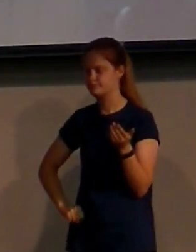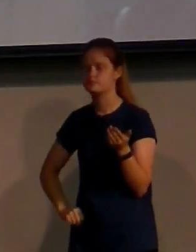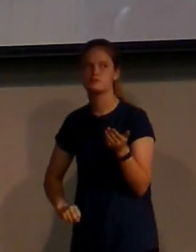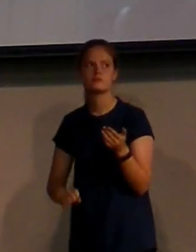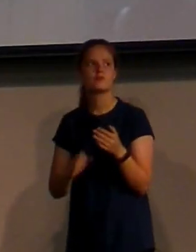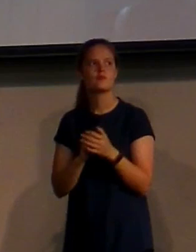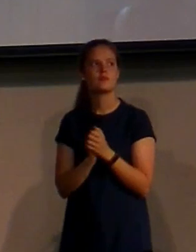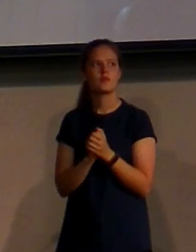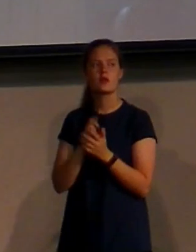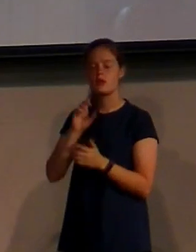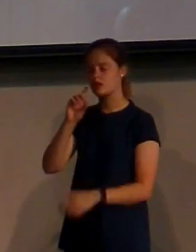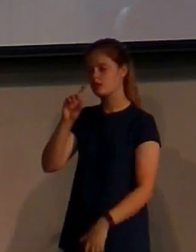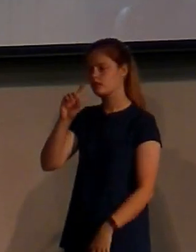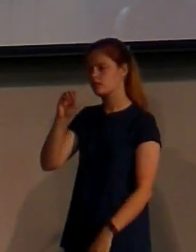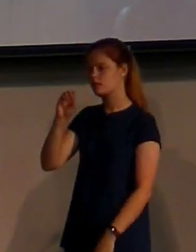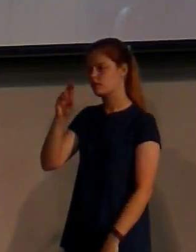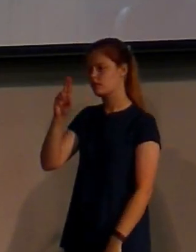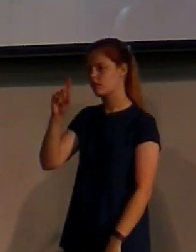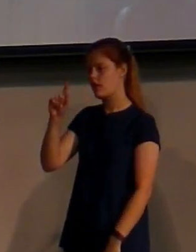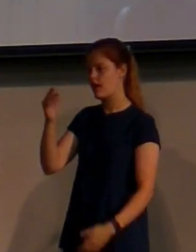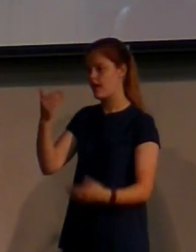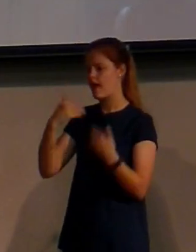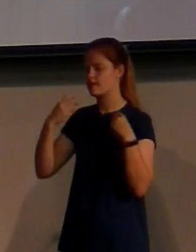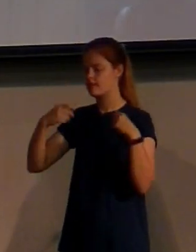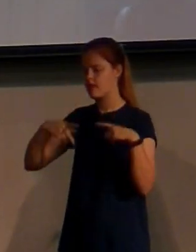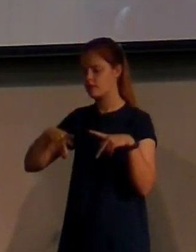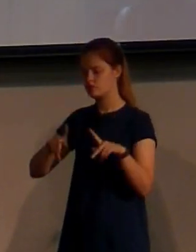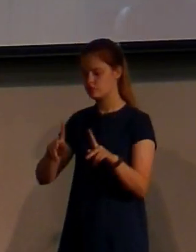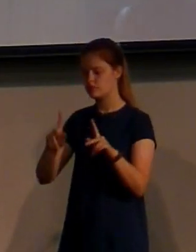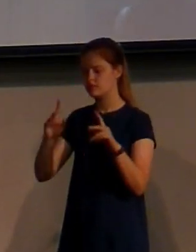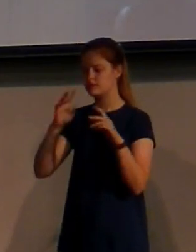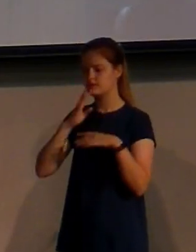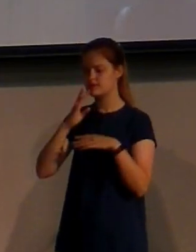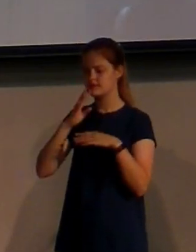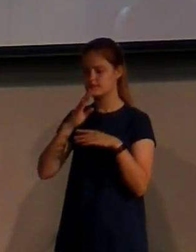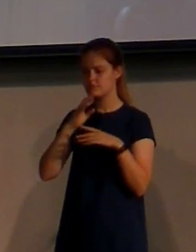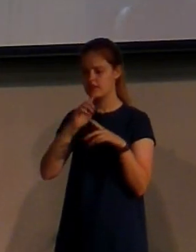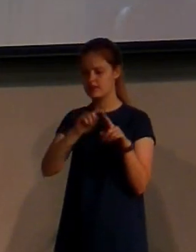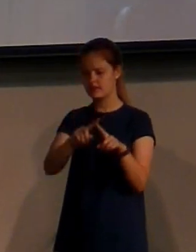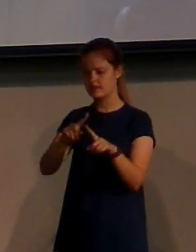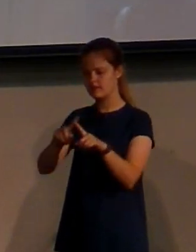Doug had the opportunity to speak in a couple of occasions to different